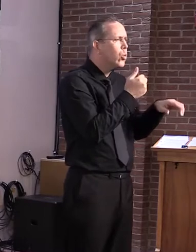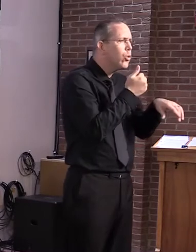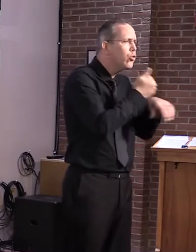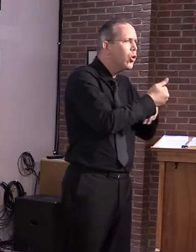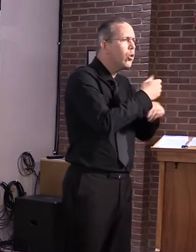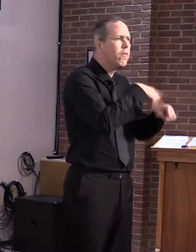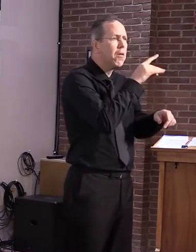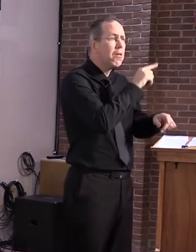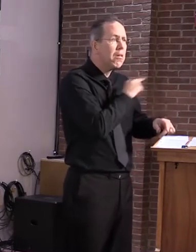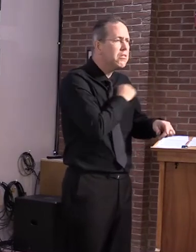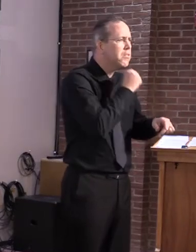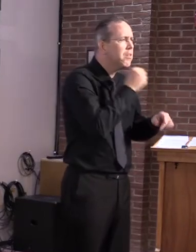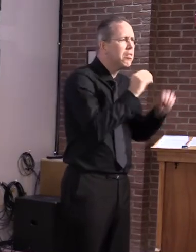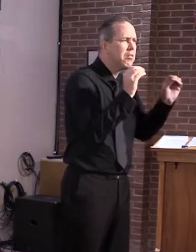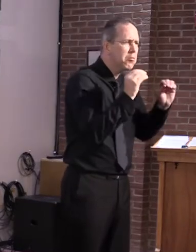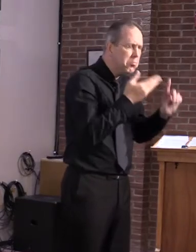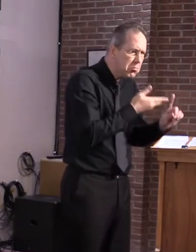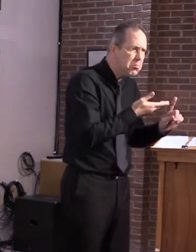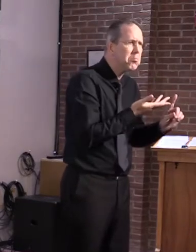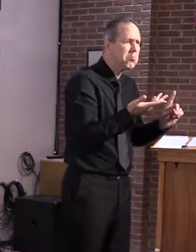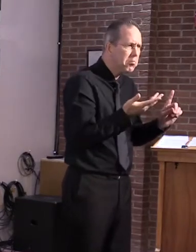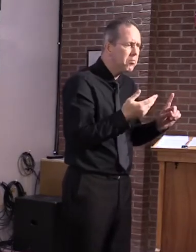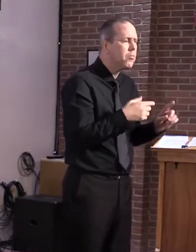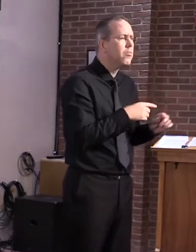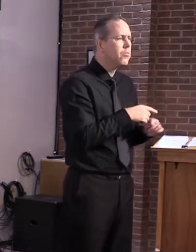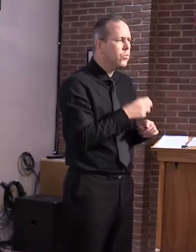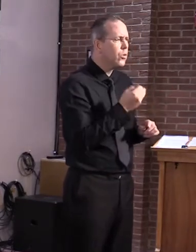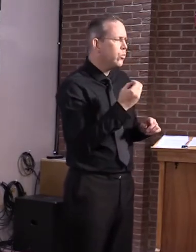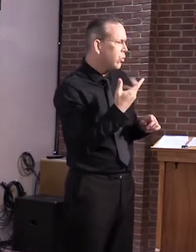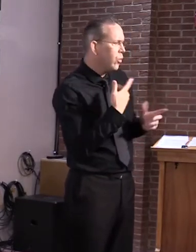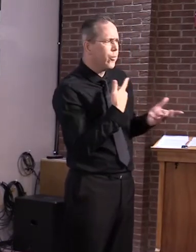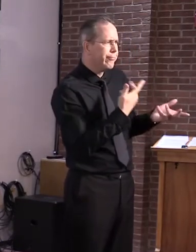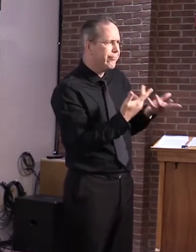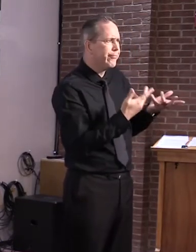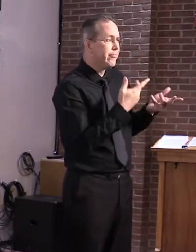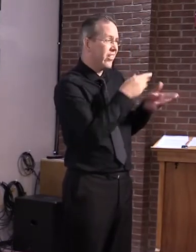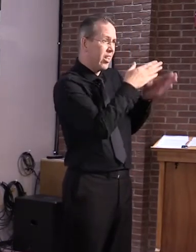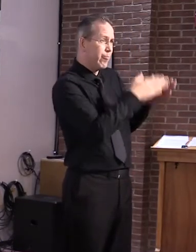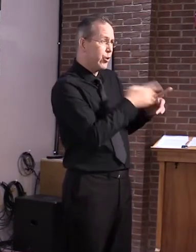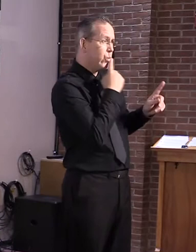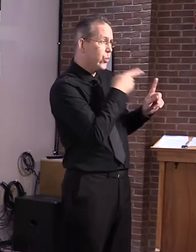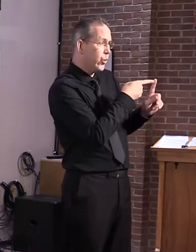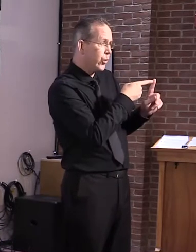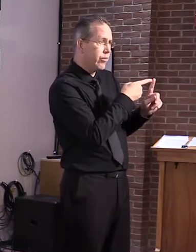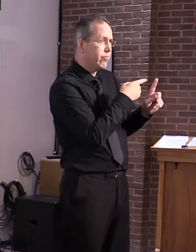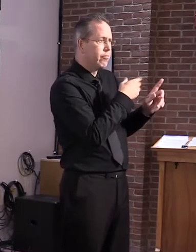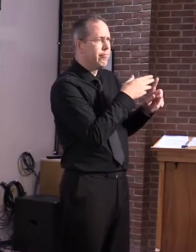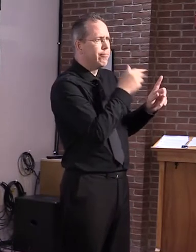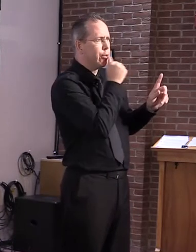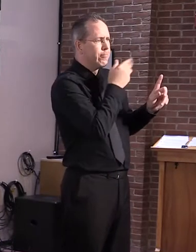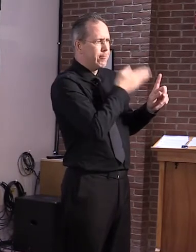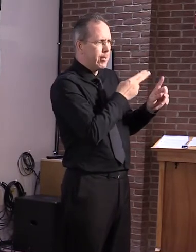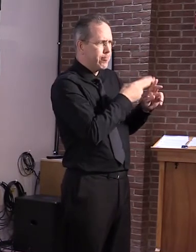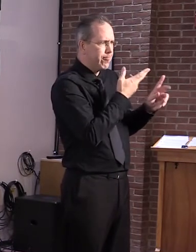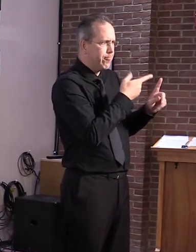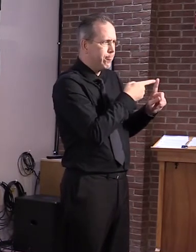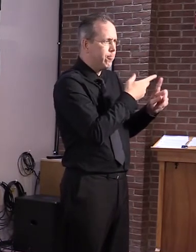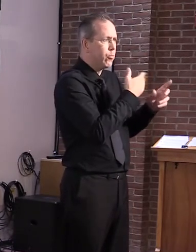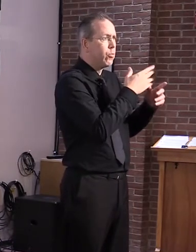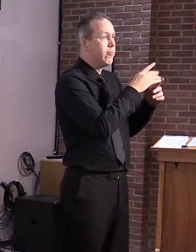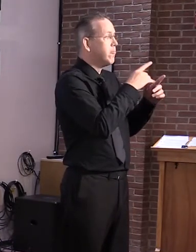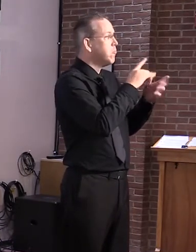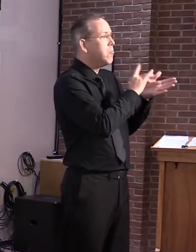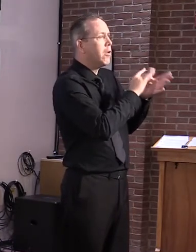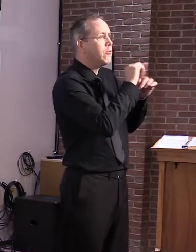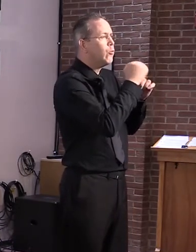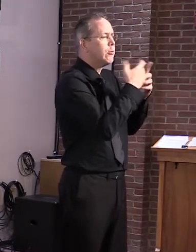is now considered a private citizen, and I can't comment on their medical condition. I actually